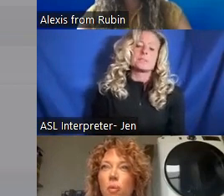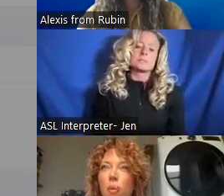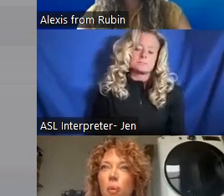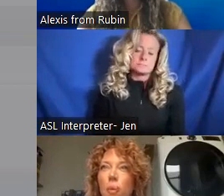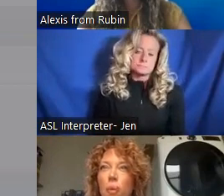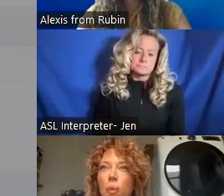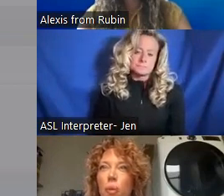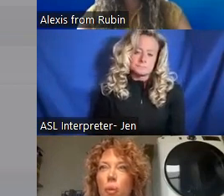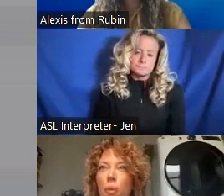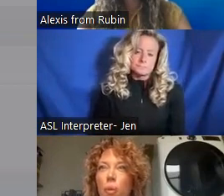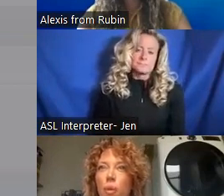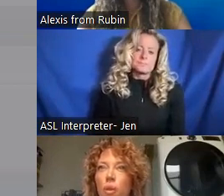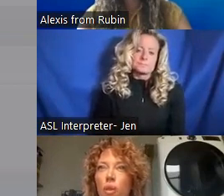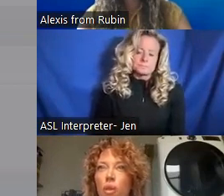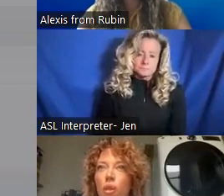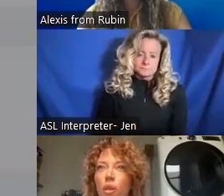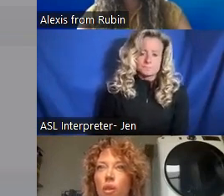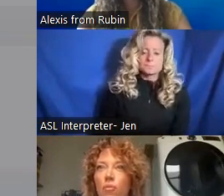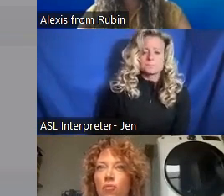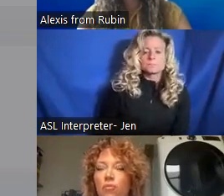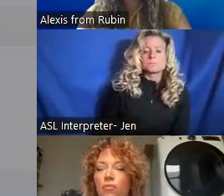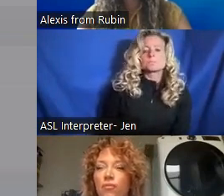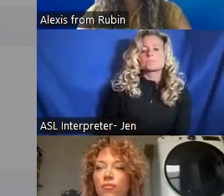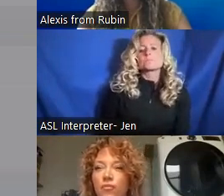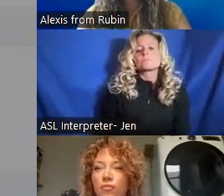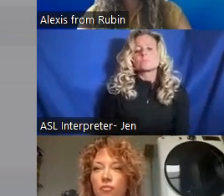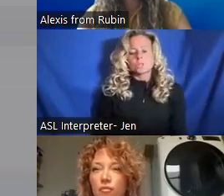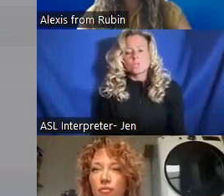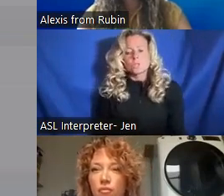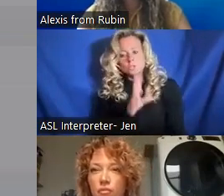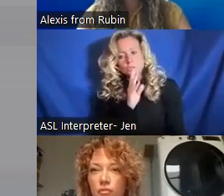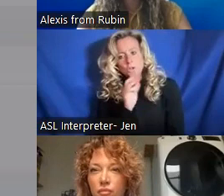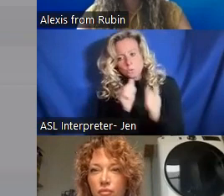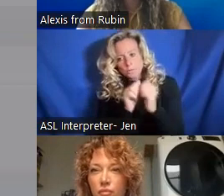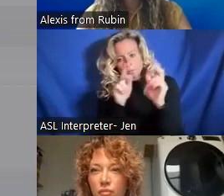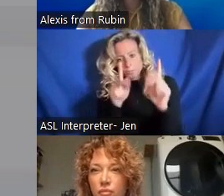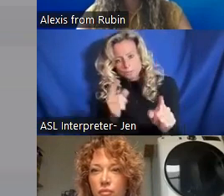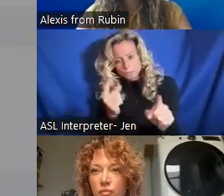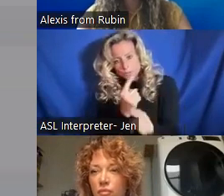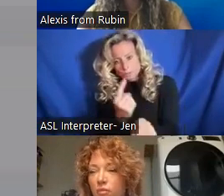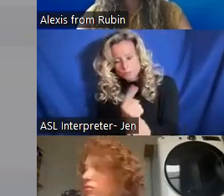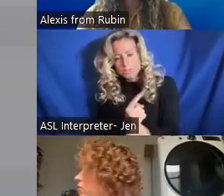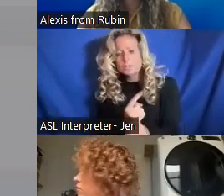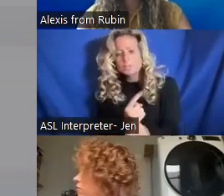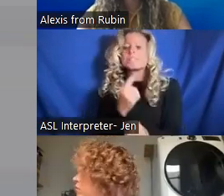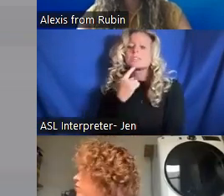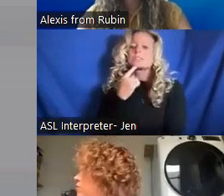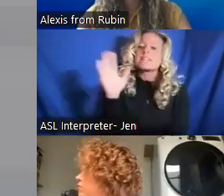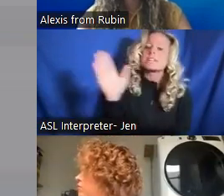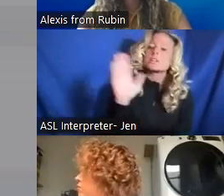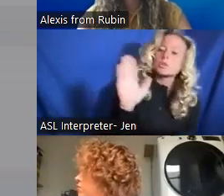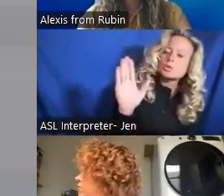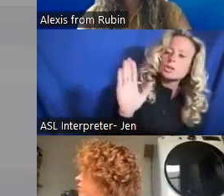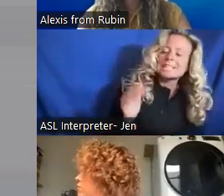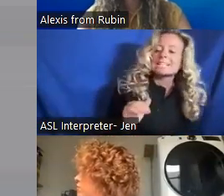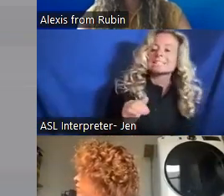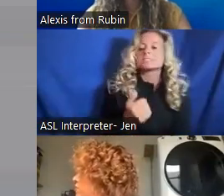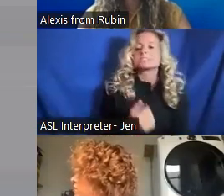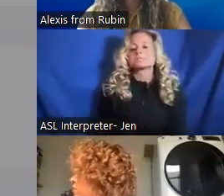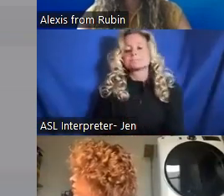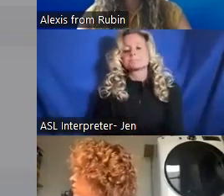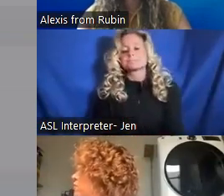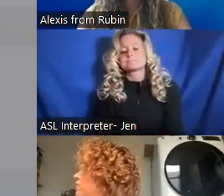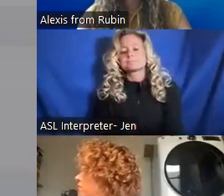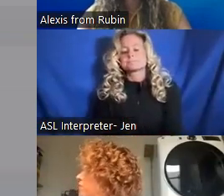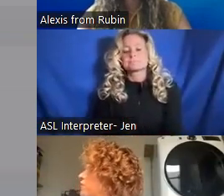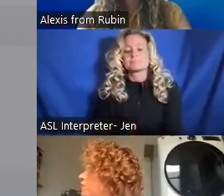going to address the person. We'll skip that box. We need to address the person properly. And then we need to have a greeting. And this time we're going to use